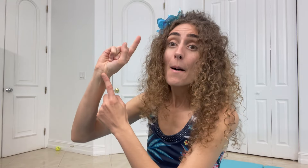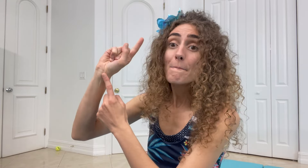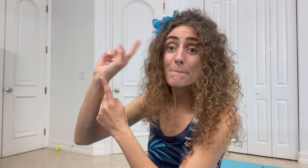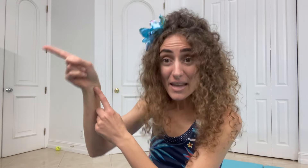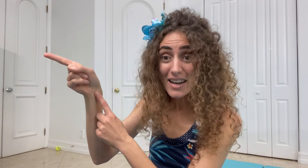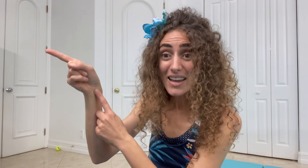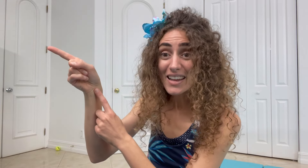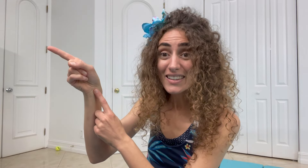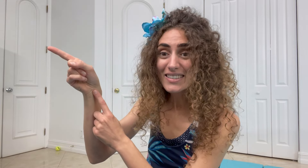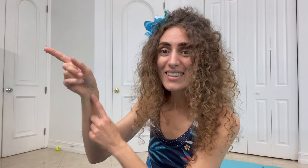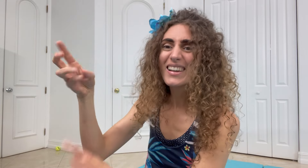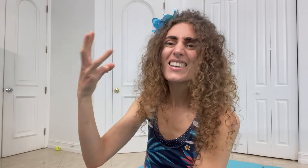15 minutes.